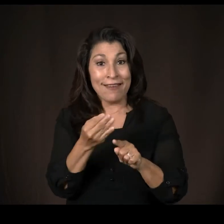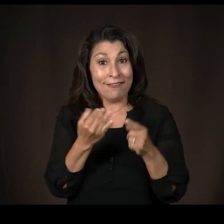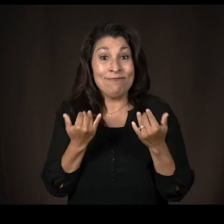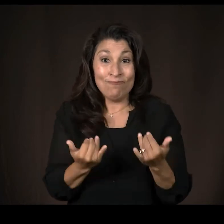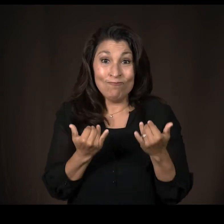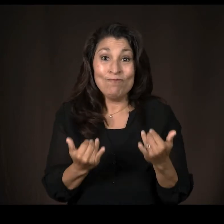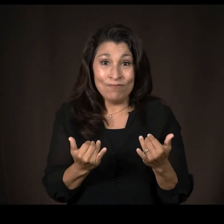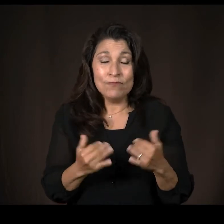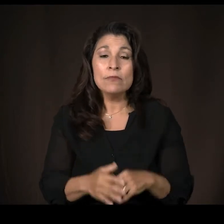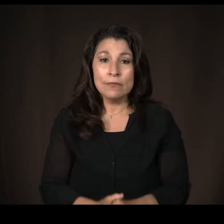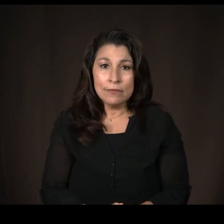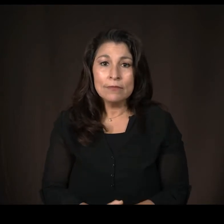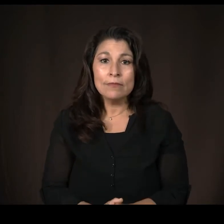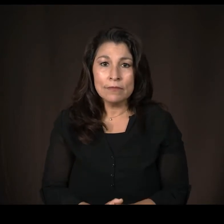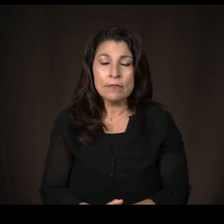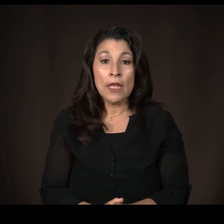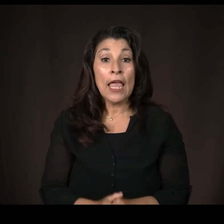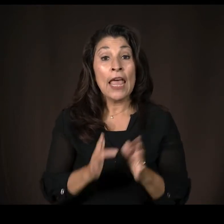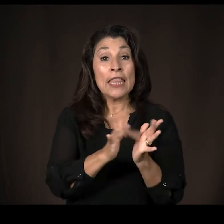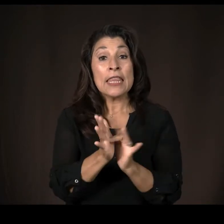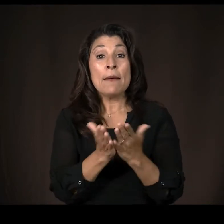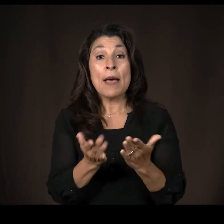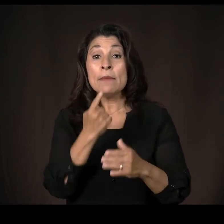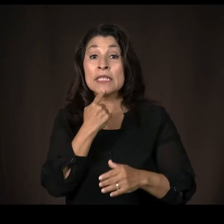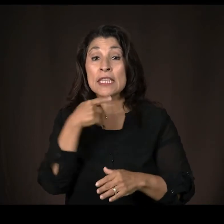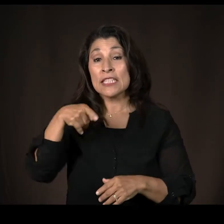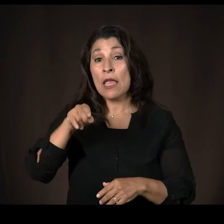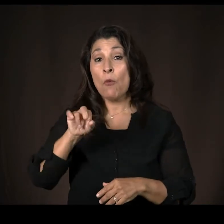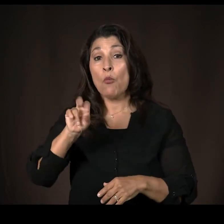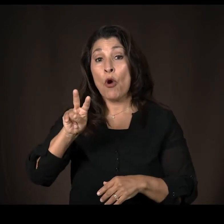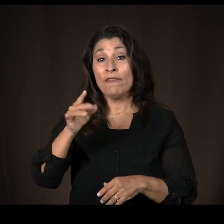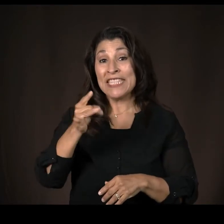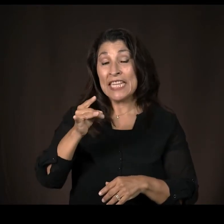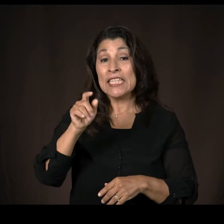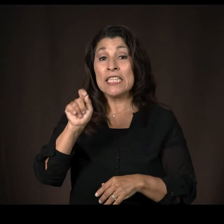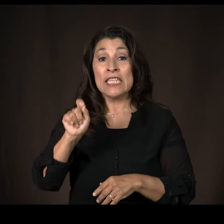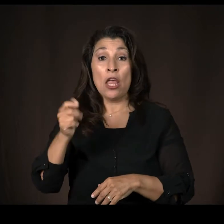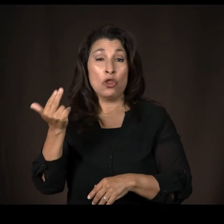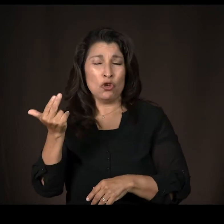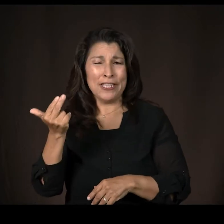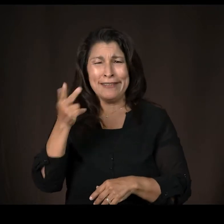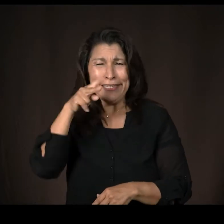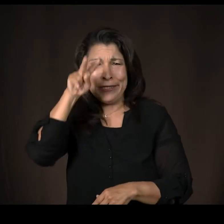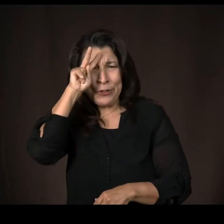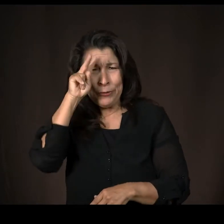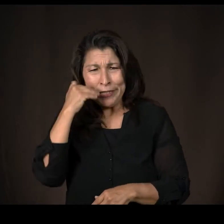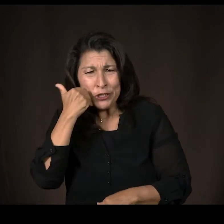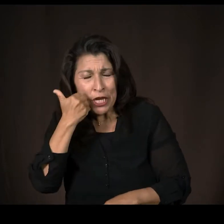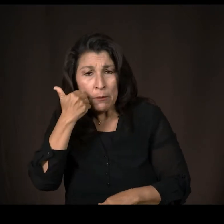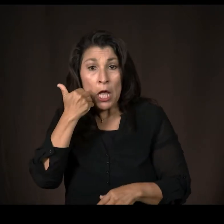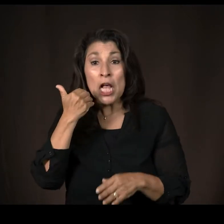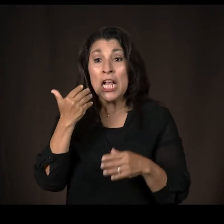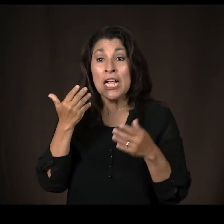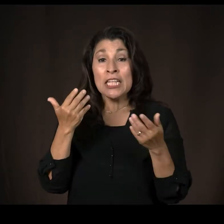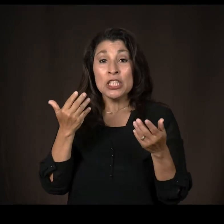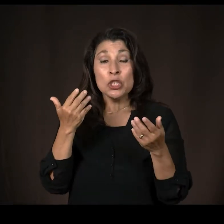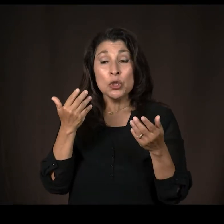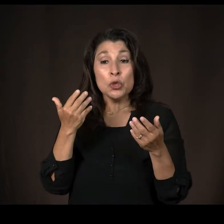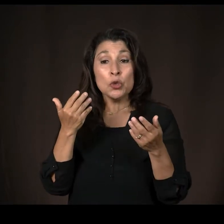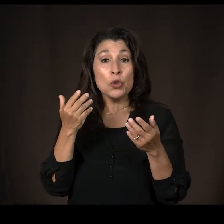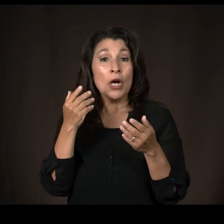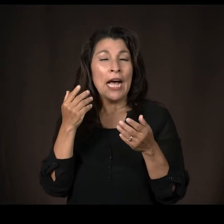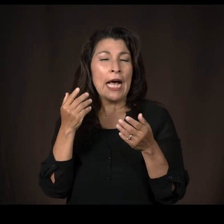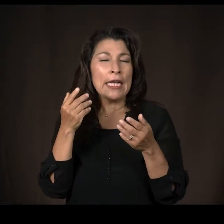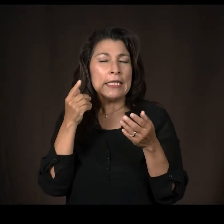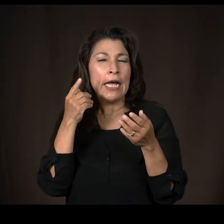and current. The Bible says it like this in Proverbs 18:13. It's stupid and shameful to decide before knowing